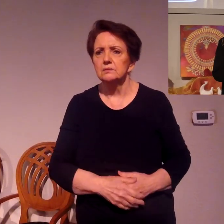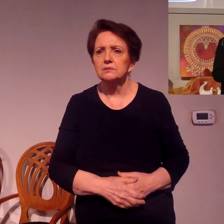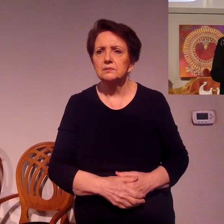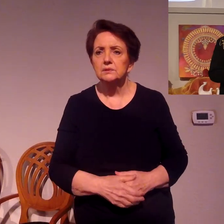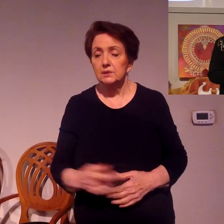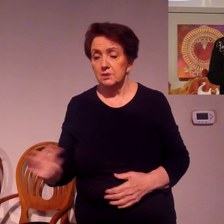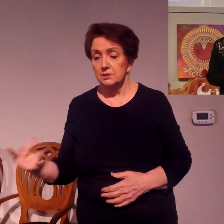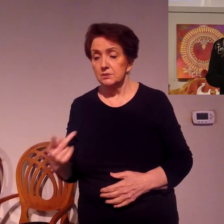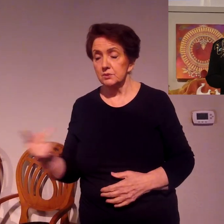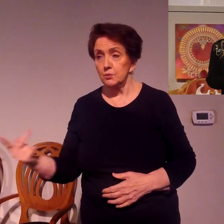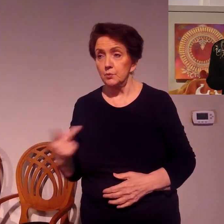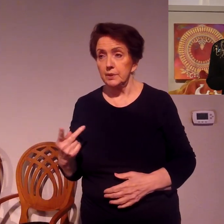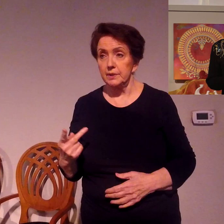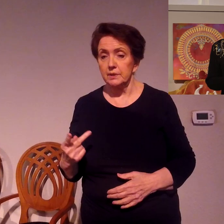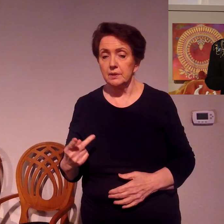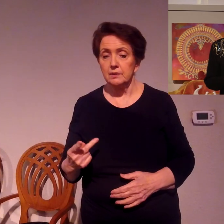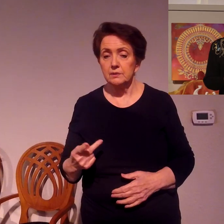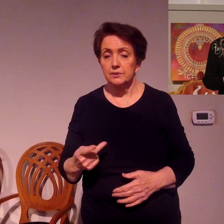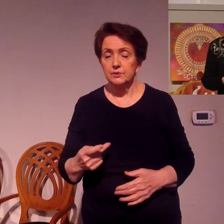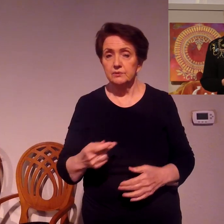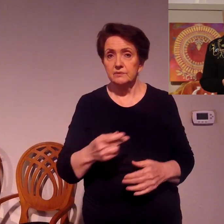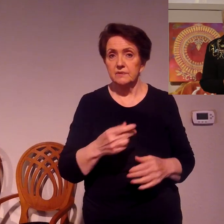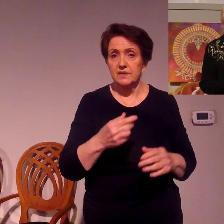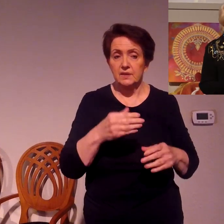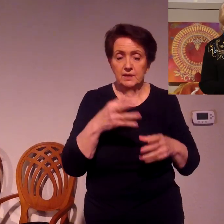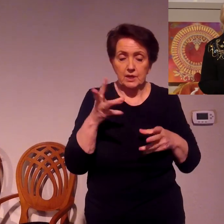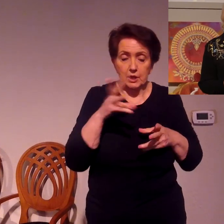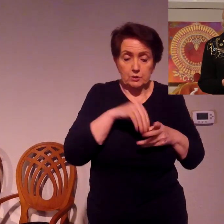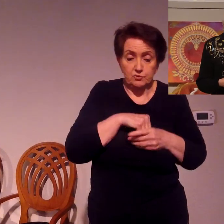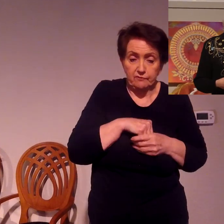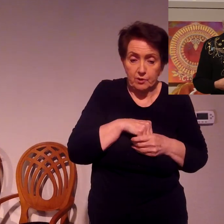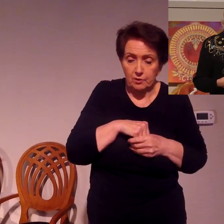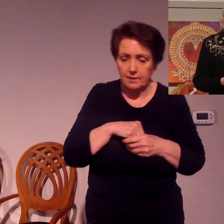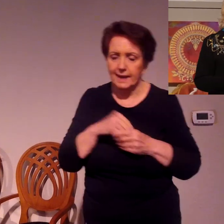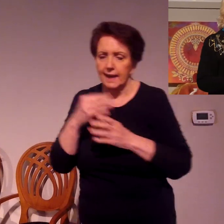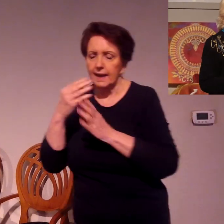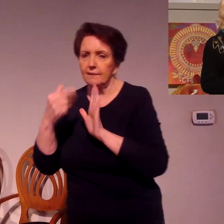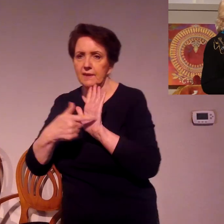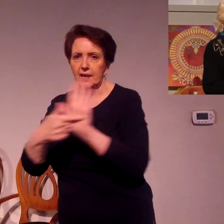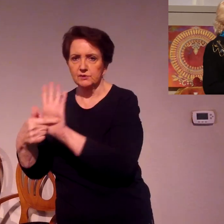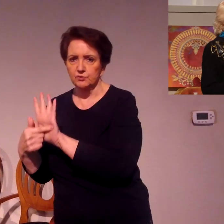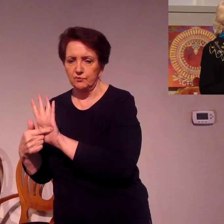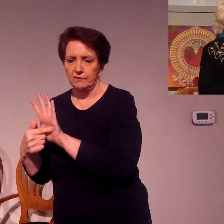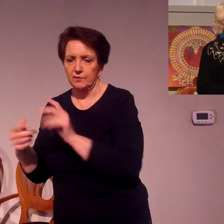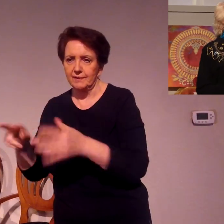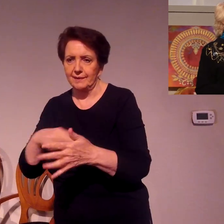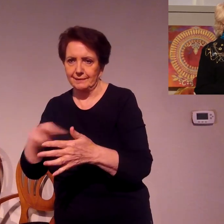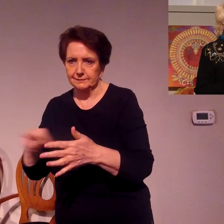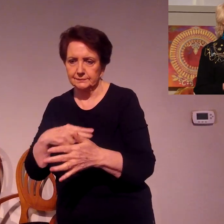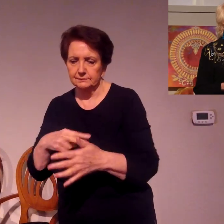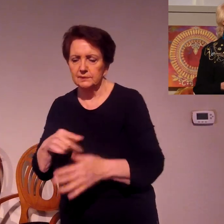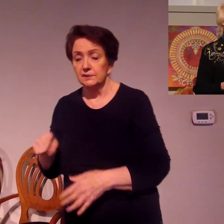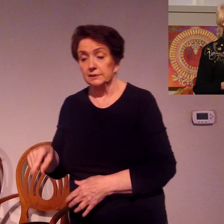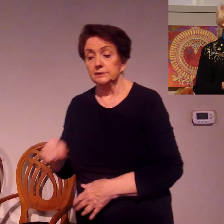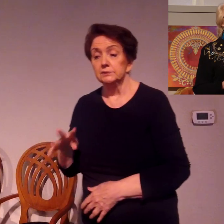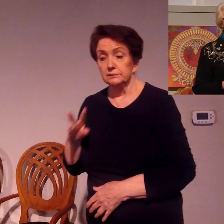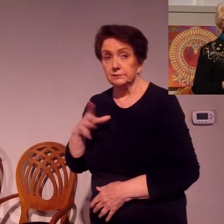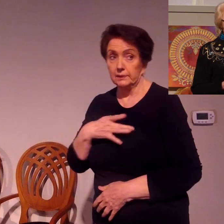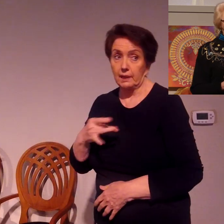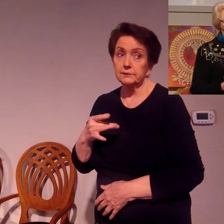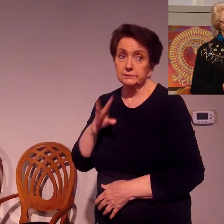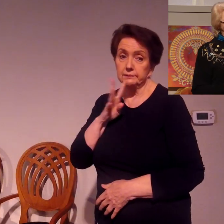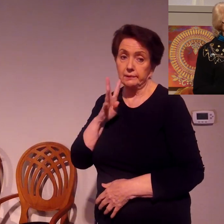and I, we do the introvert-extrovert dance, right? I'm an introvert, and she likes to talk a